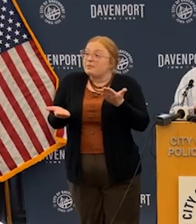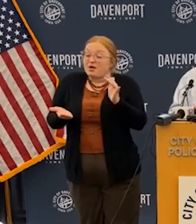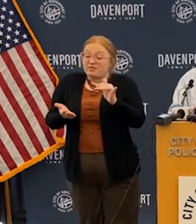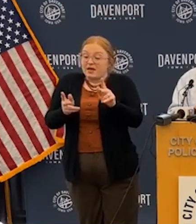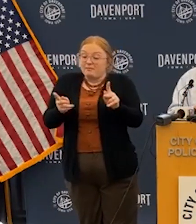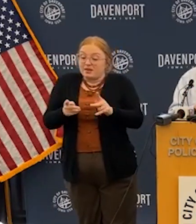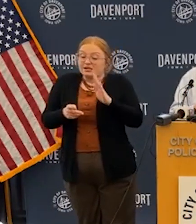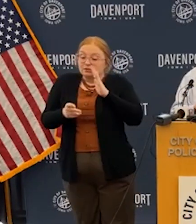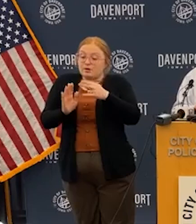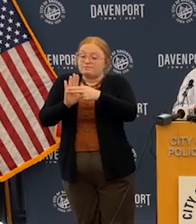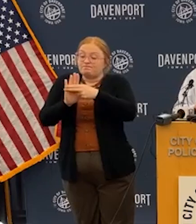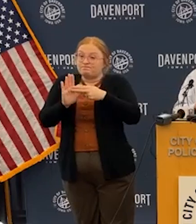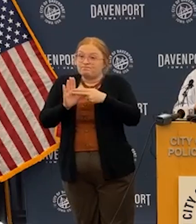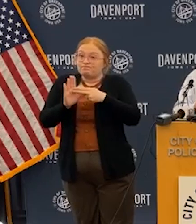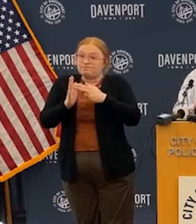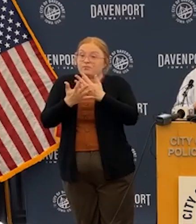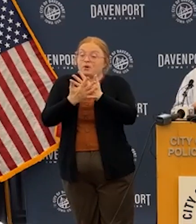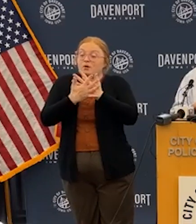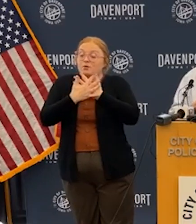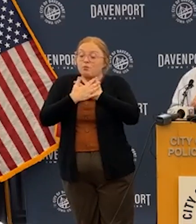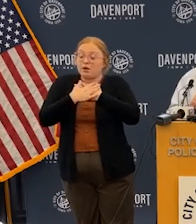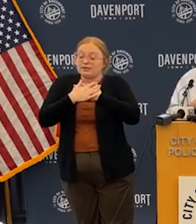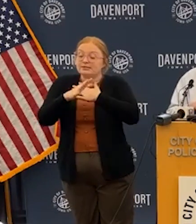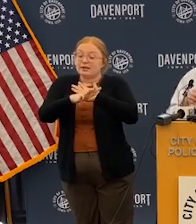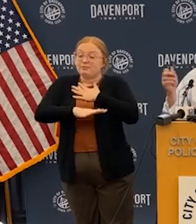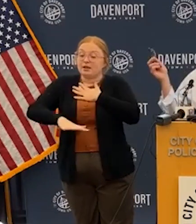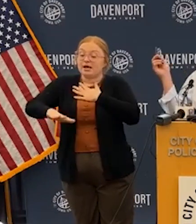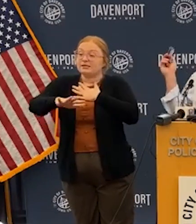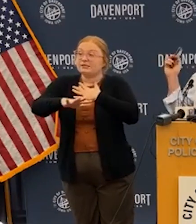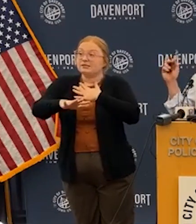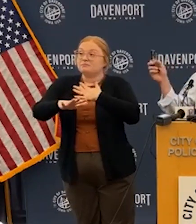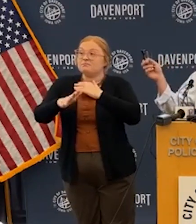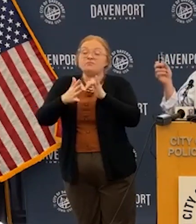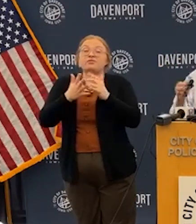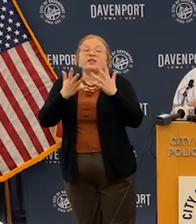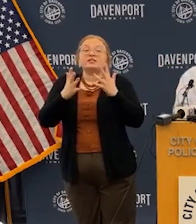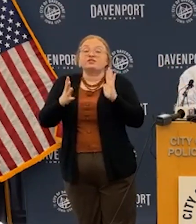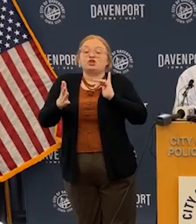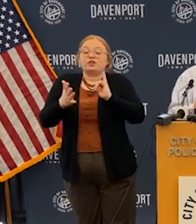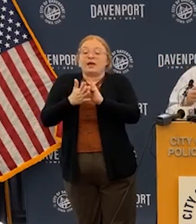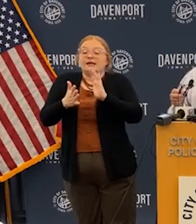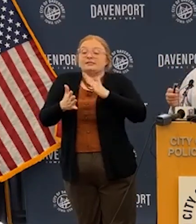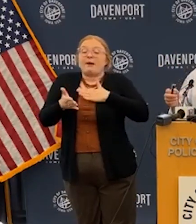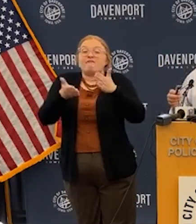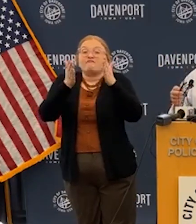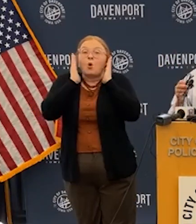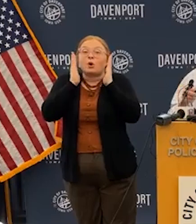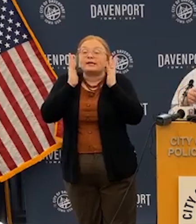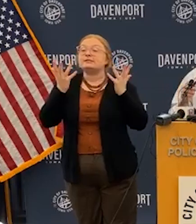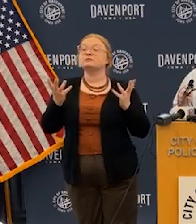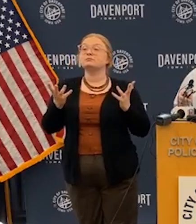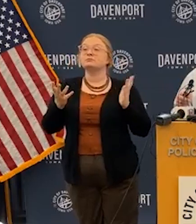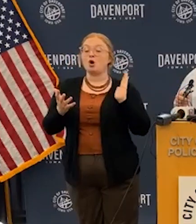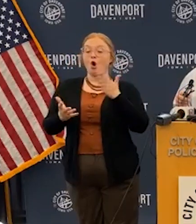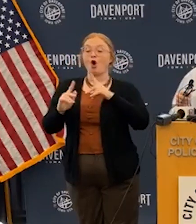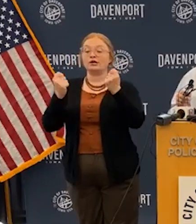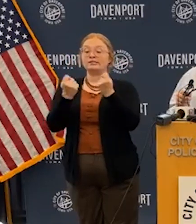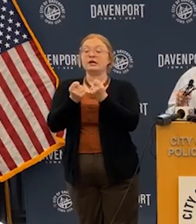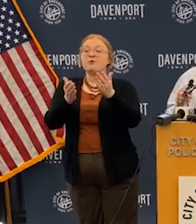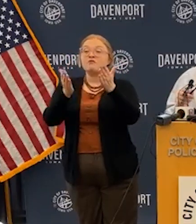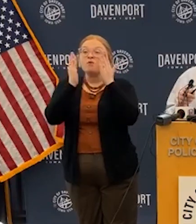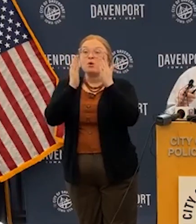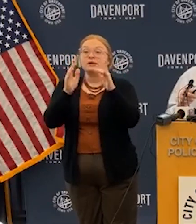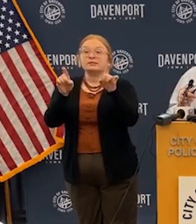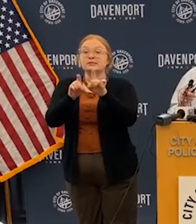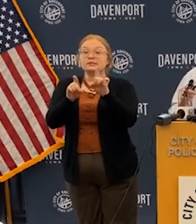other focus for us, and my guidance and everybody else's focus has been the same and will continue to be the same. when we